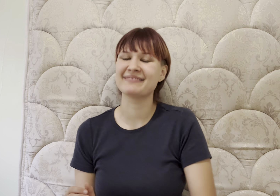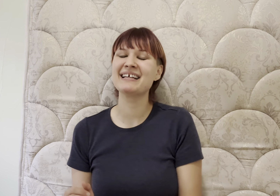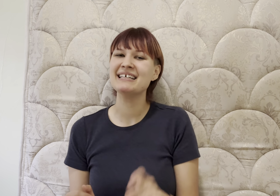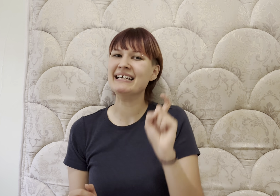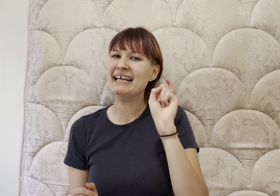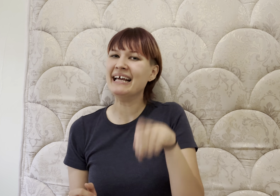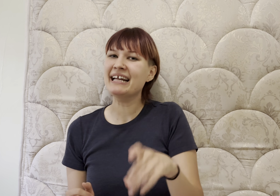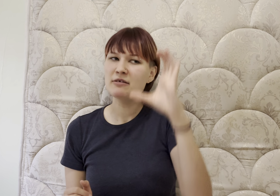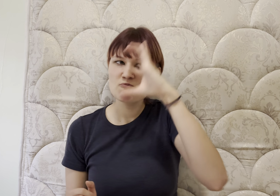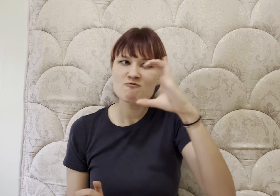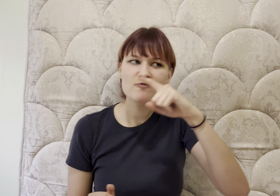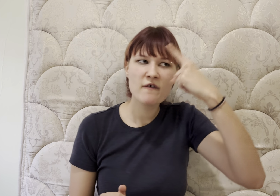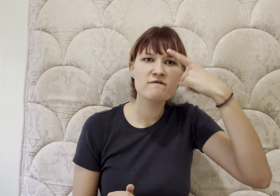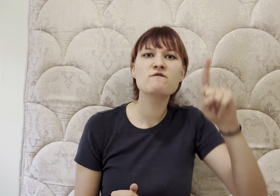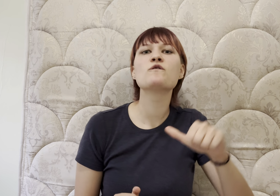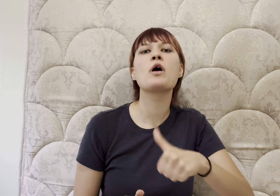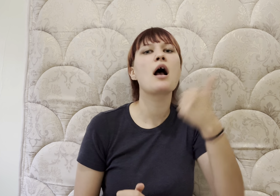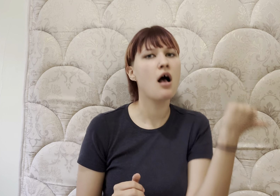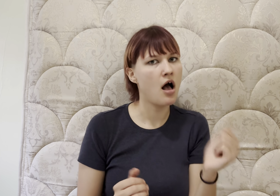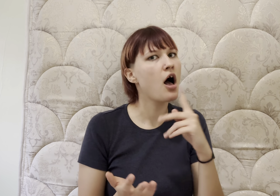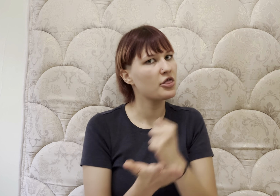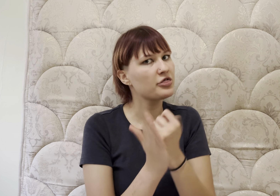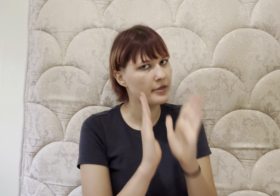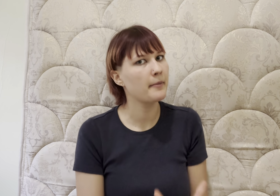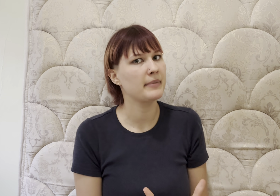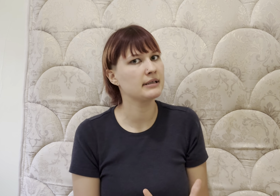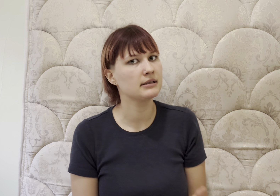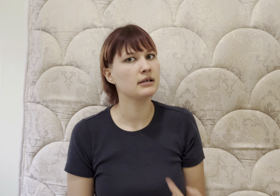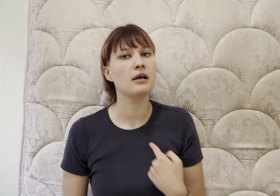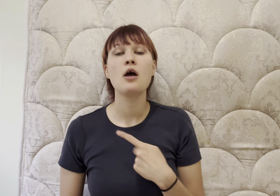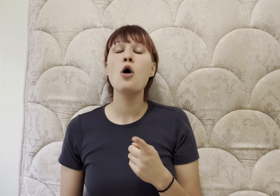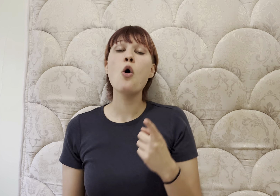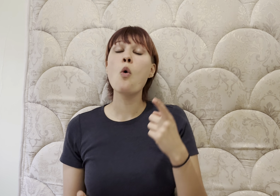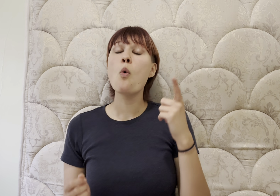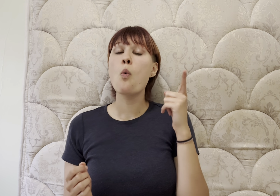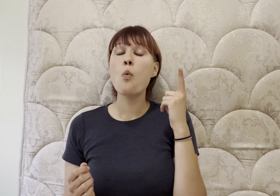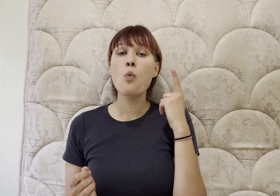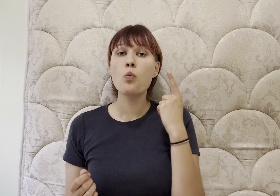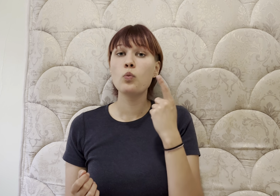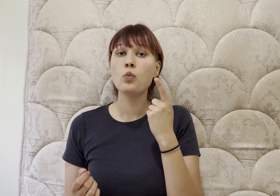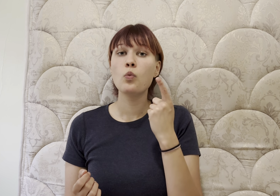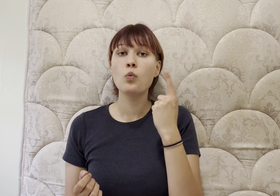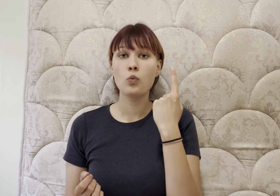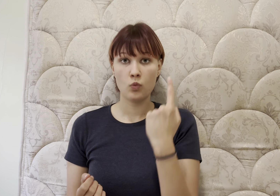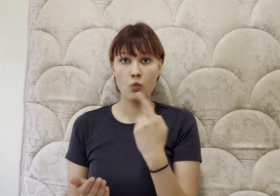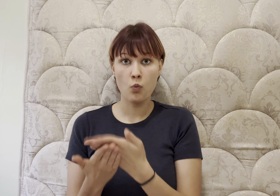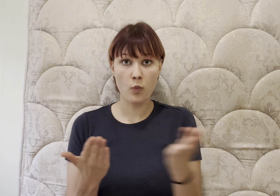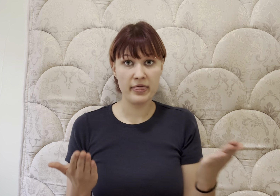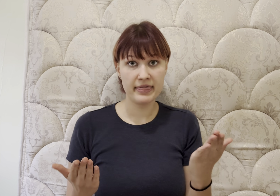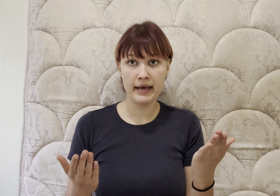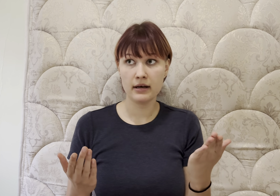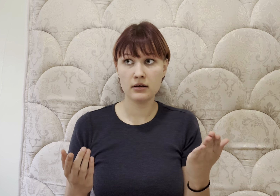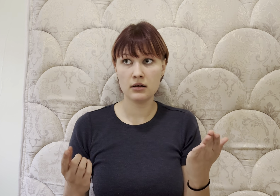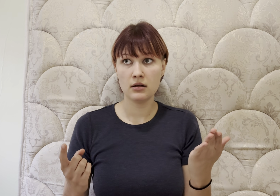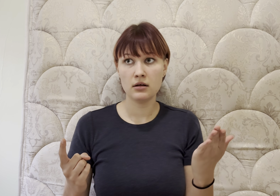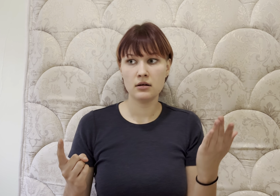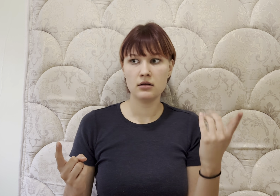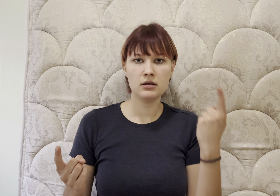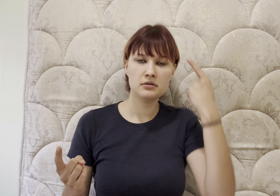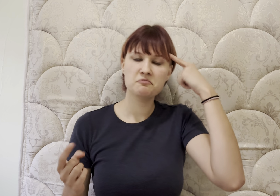determining whether therapy is helping is whether the client is motivated to change. Some people go to therapy because they know their